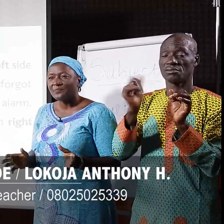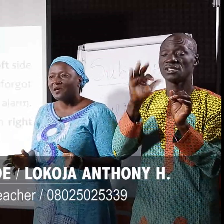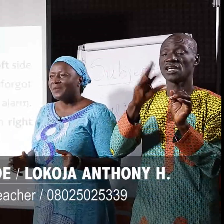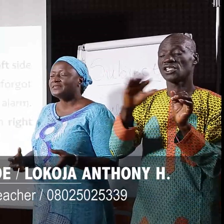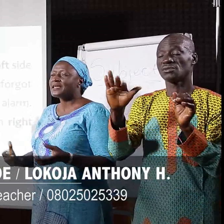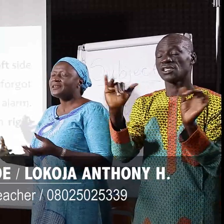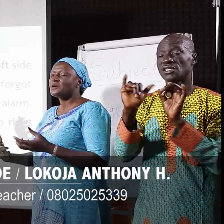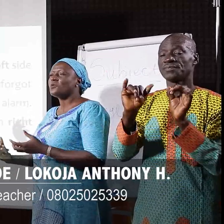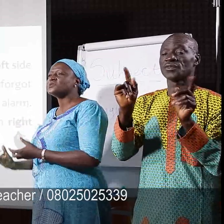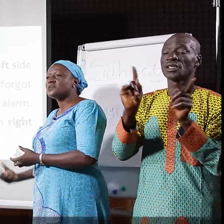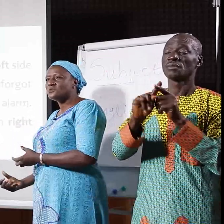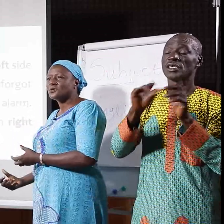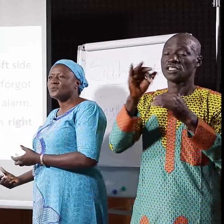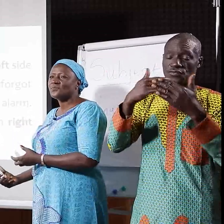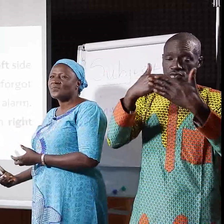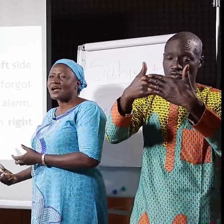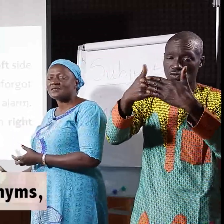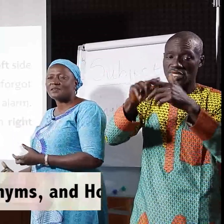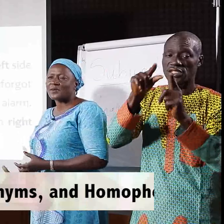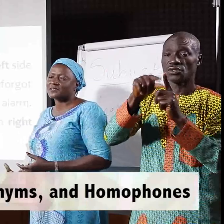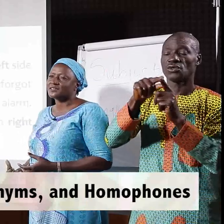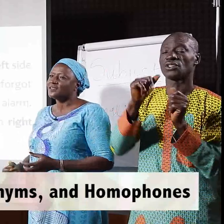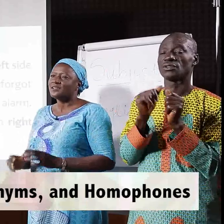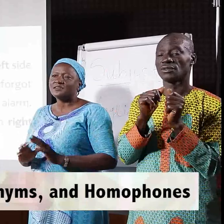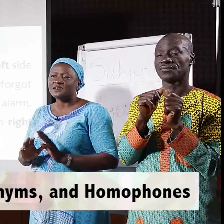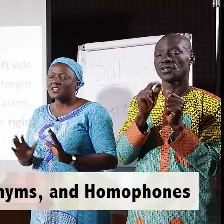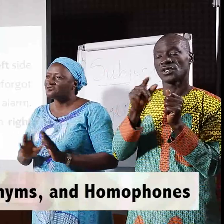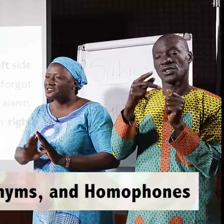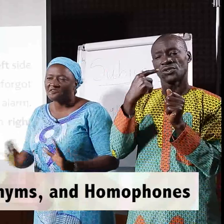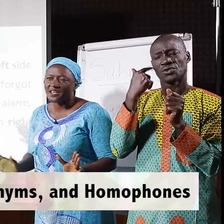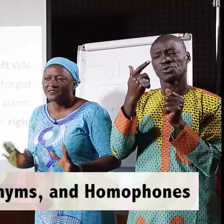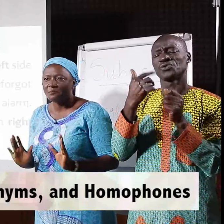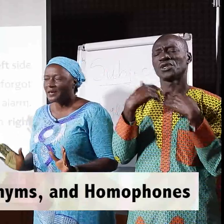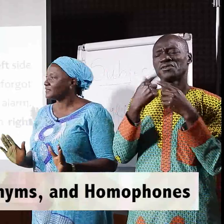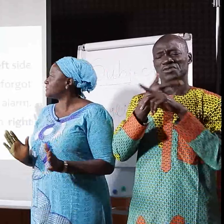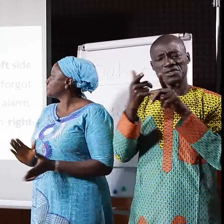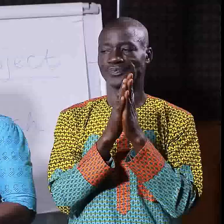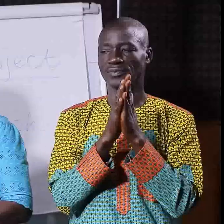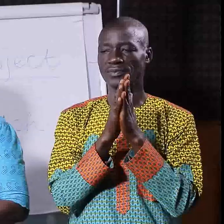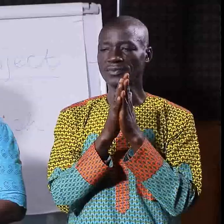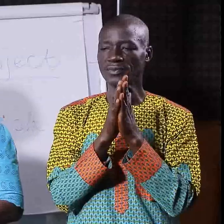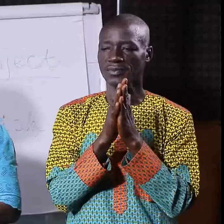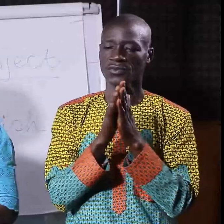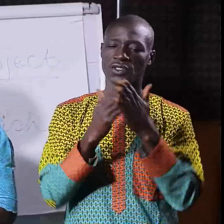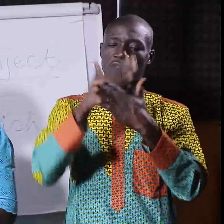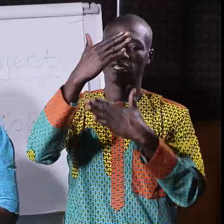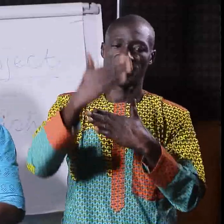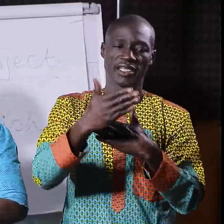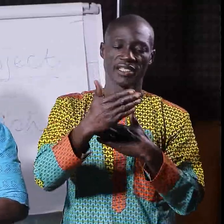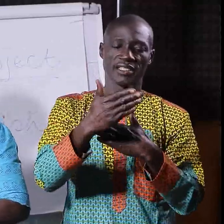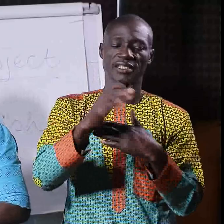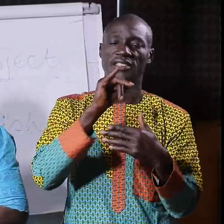same. But taking a closer look at the passage, they serve different meanings. The next